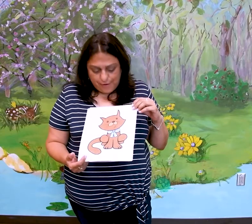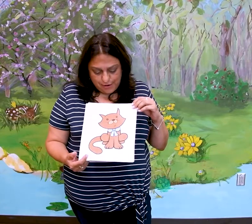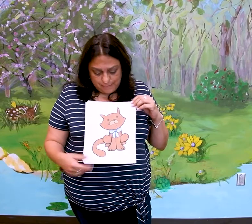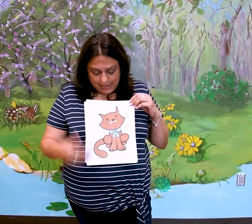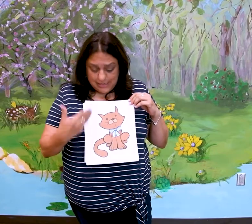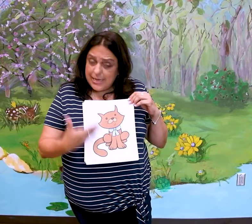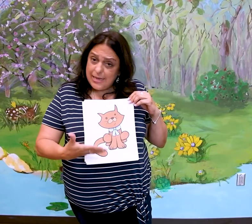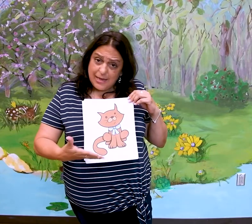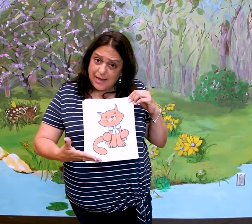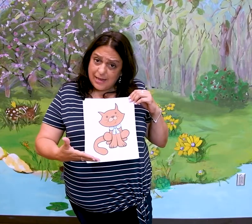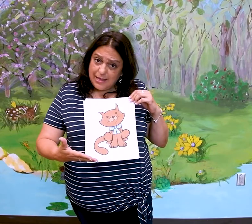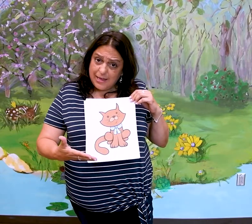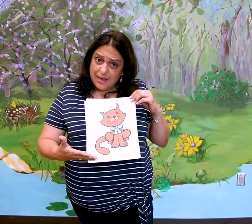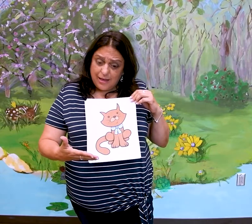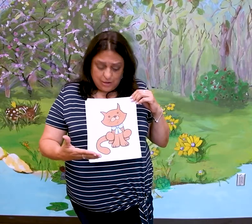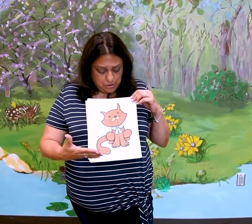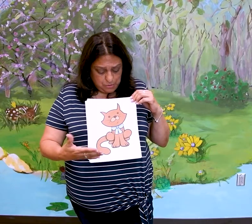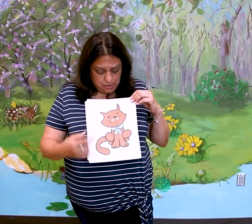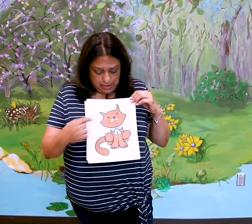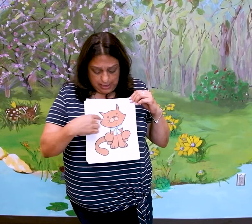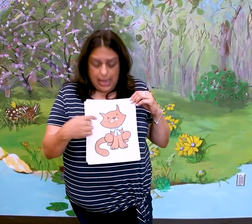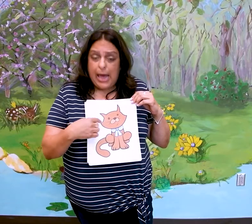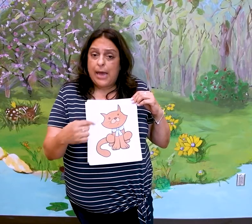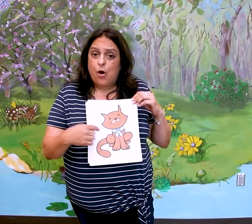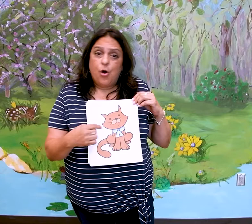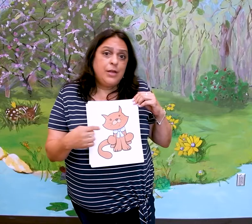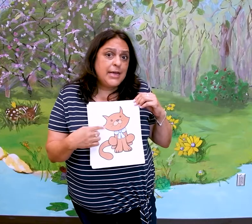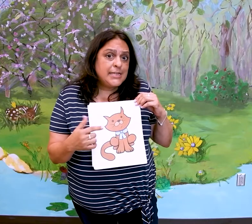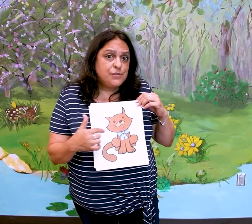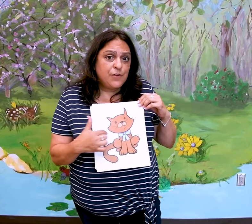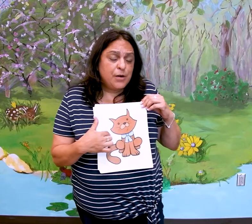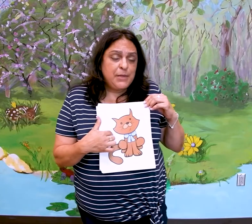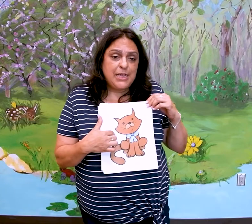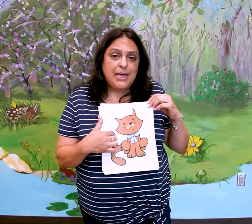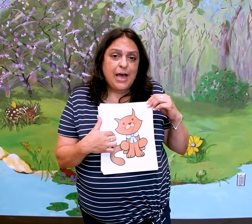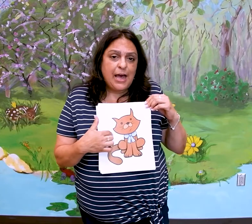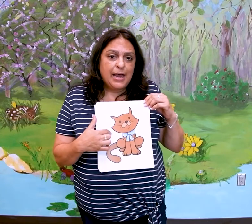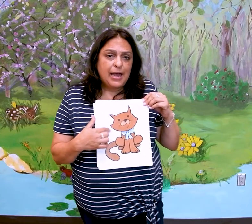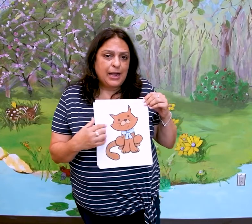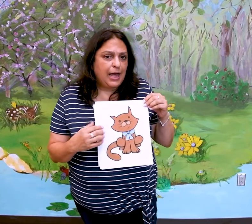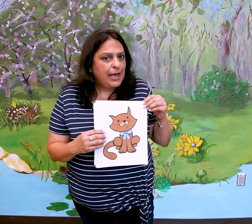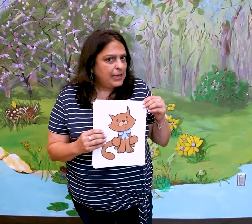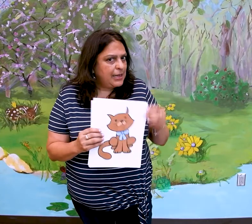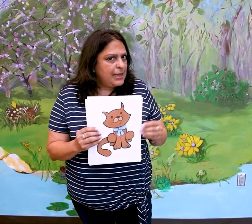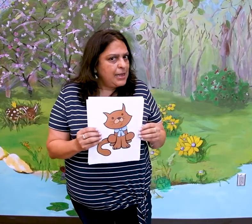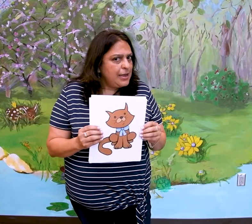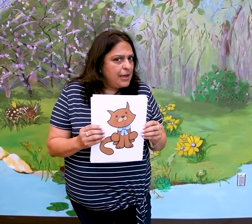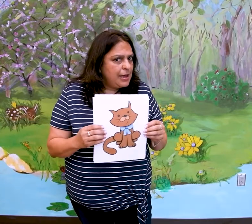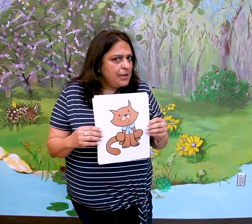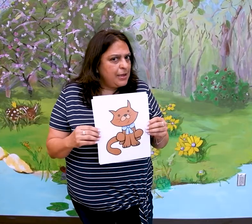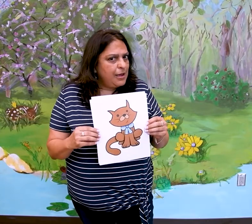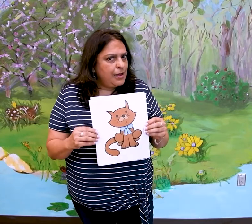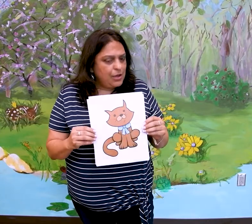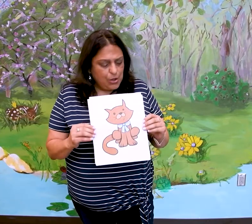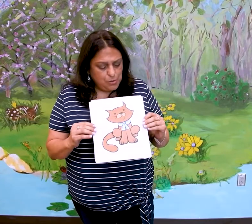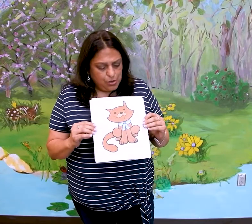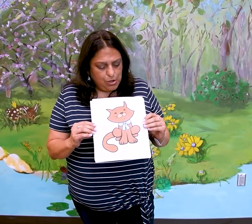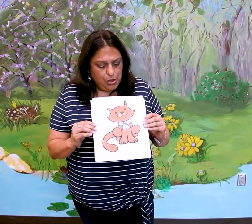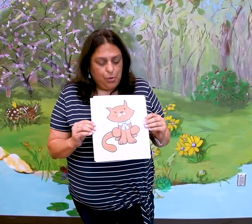farm, E-I-E-I-O. And on his farm he had a cat, E-I-E-I-O. With a